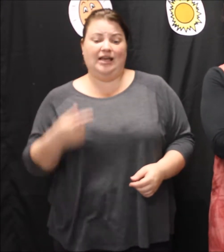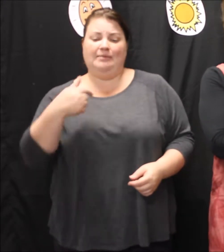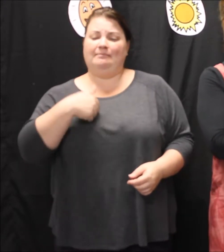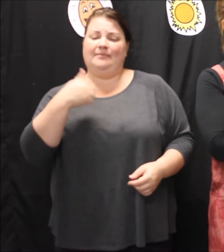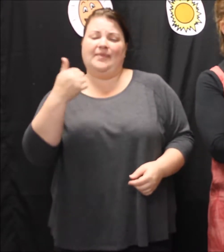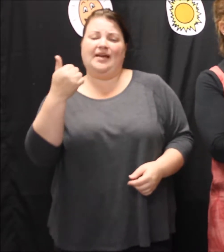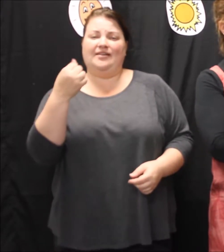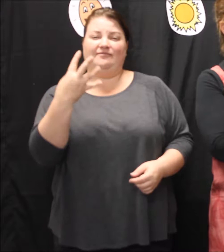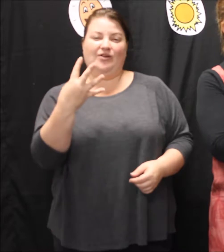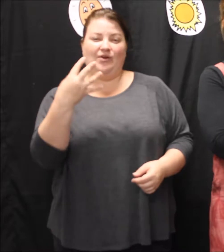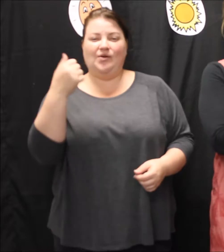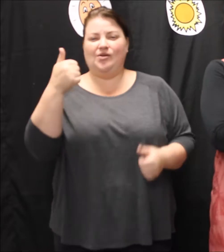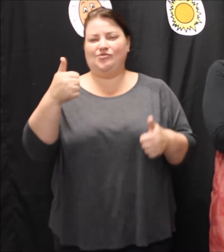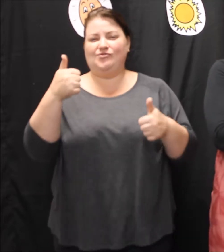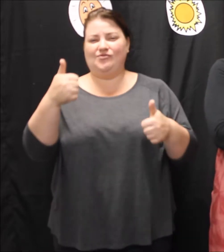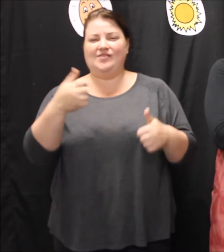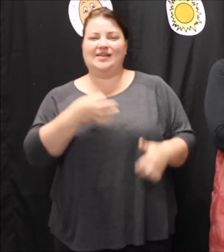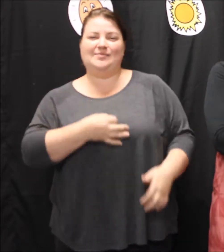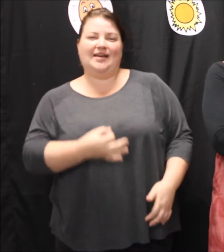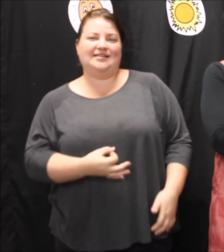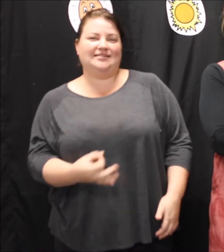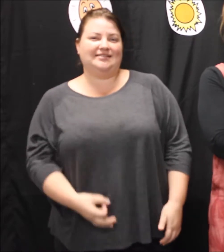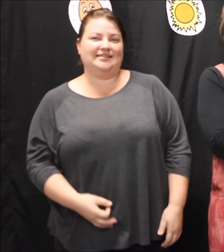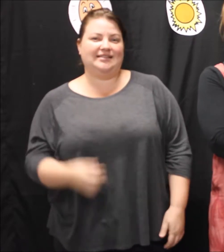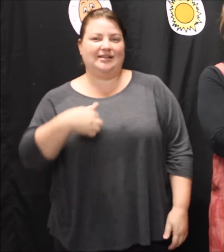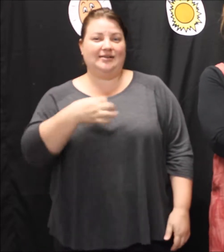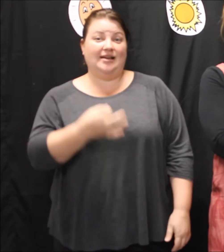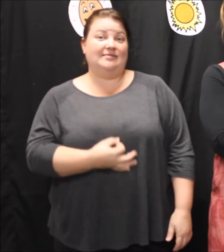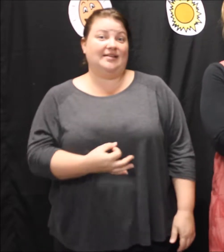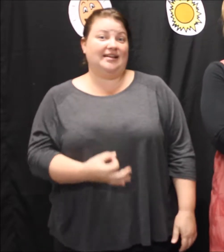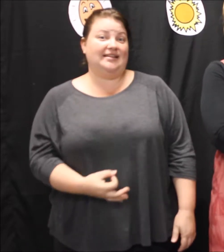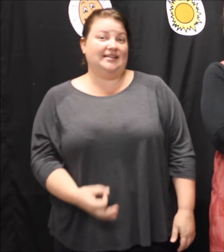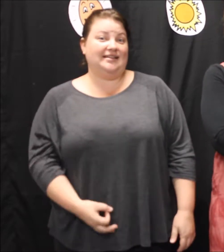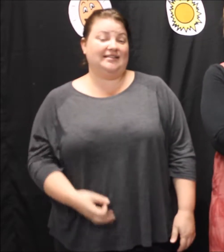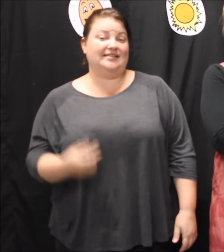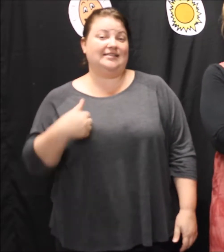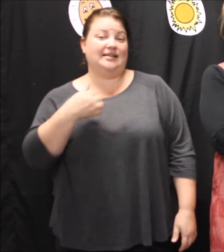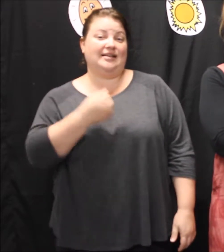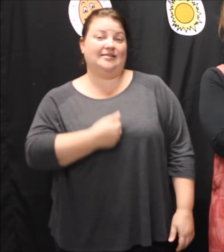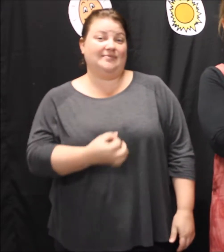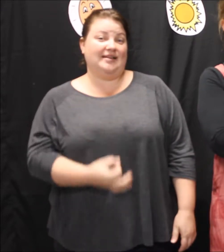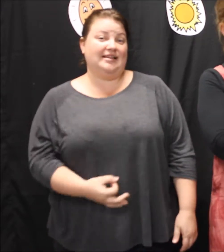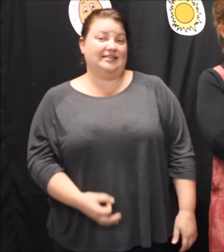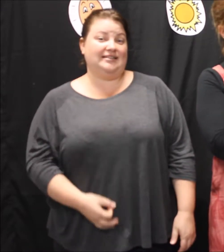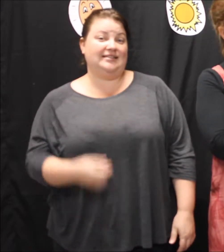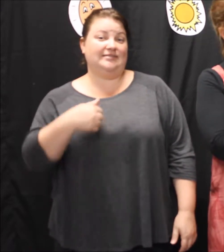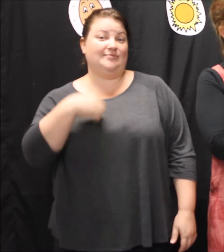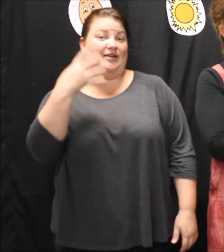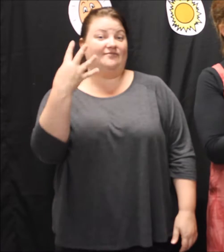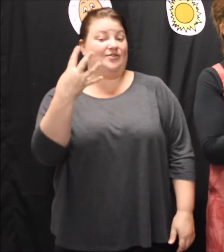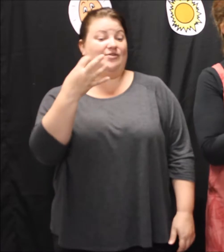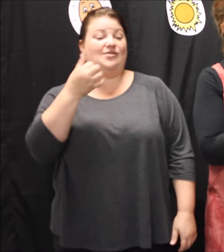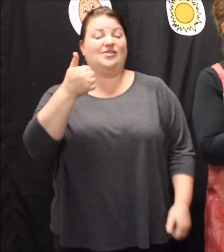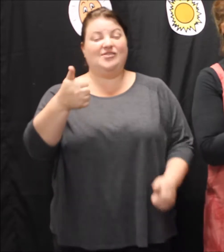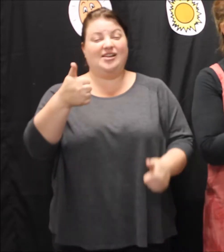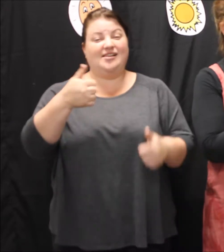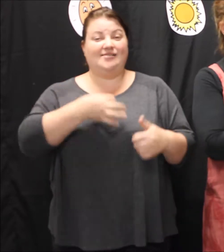4 groovy buttons, my buttons, my 4 groovy buttons.